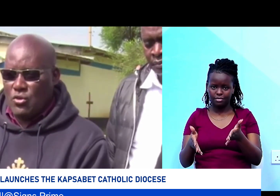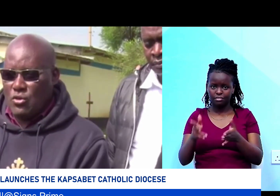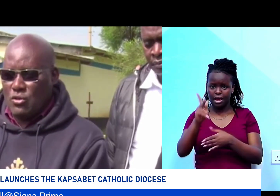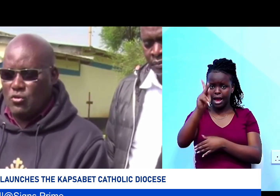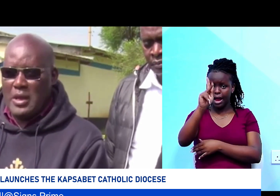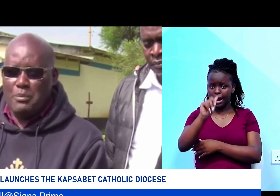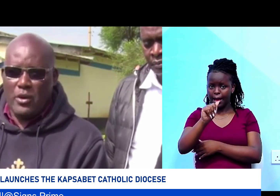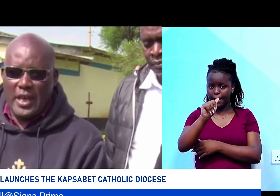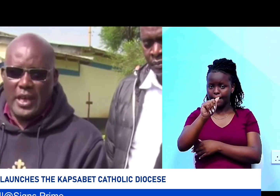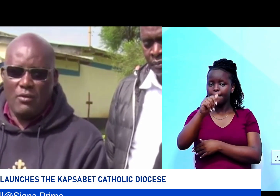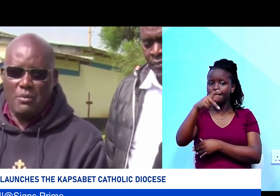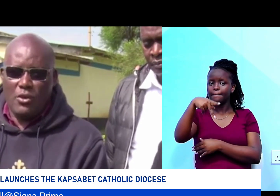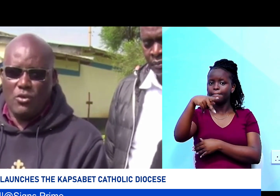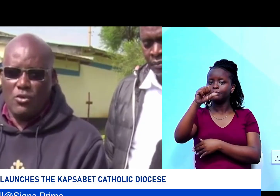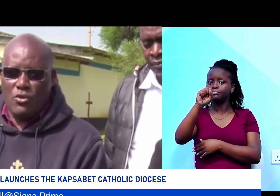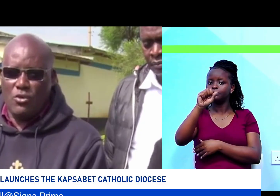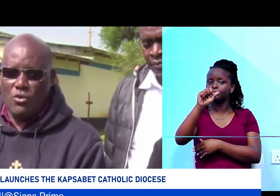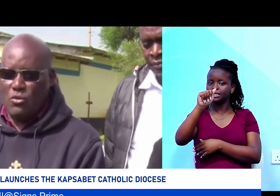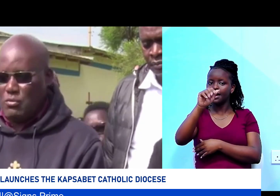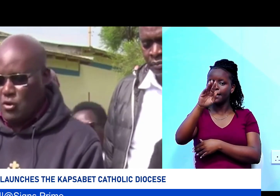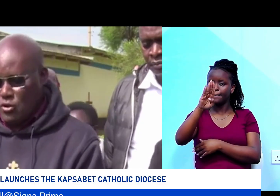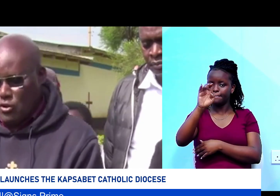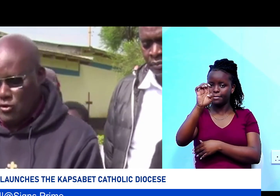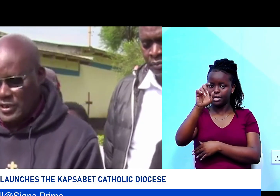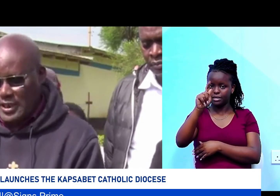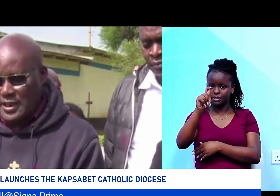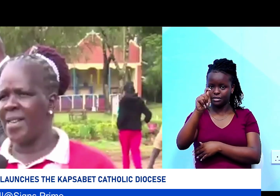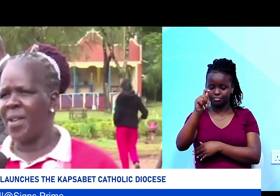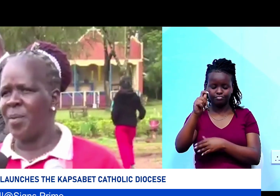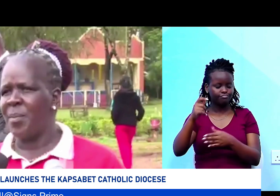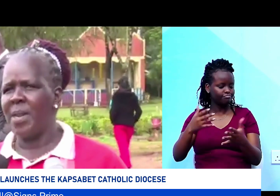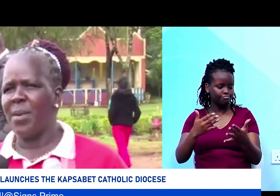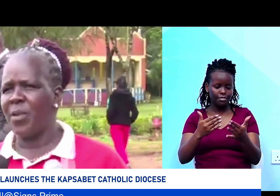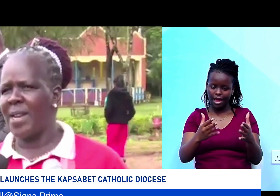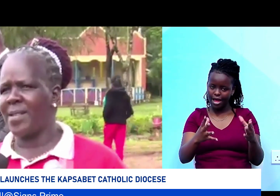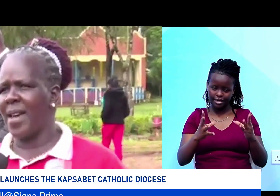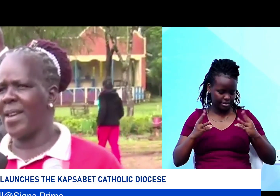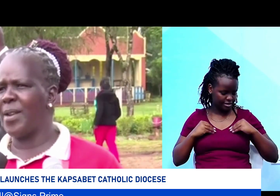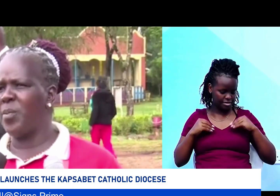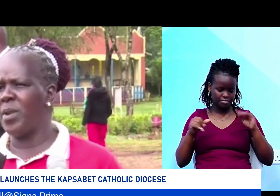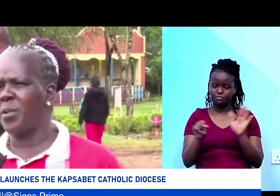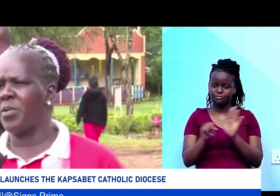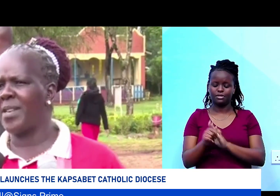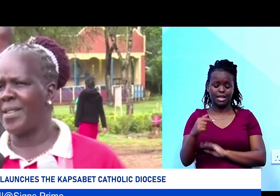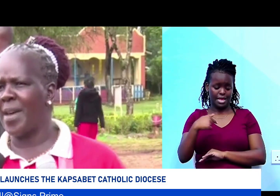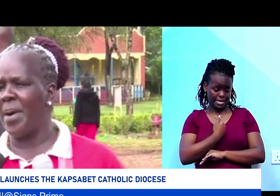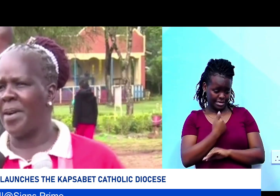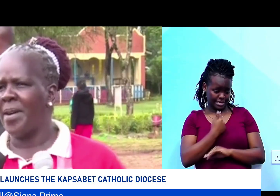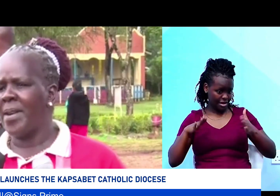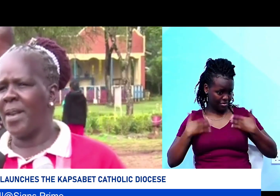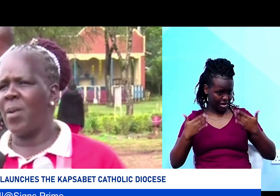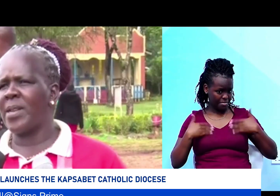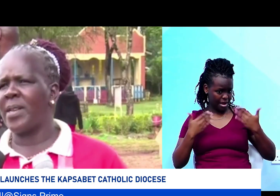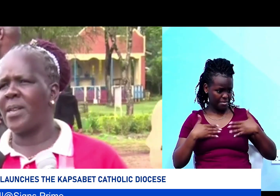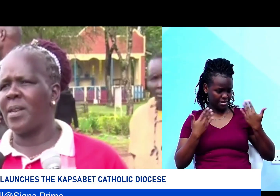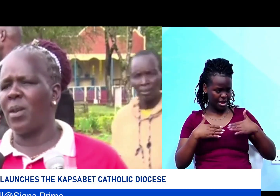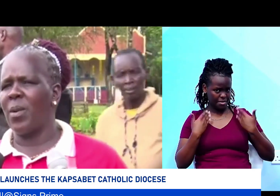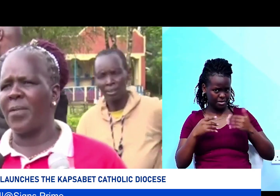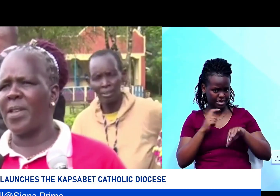so tumeipokea kwa mikono yote. Mimi nimefurahi sana niliposikia saa 7. Niliwacha hata chenye nilikuwa nafanya